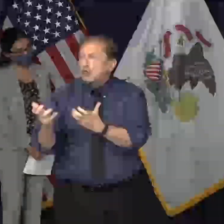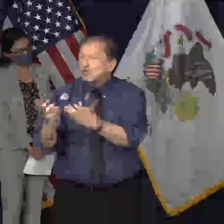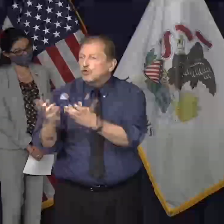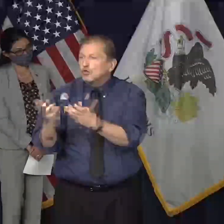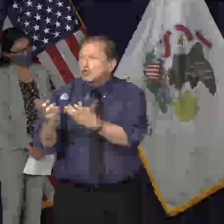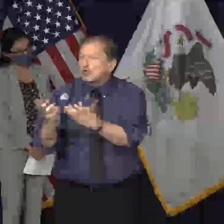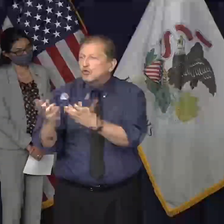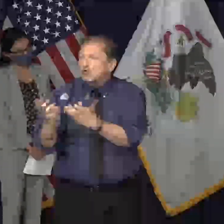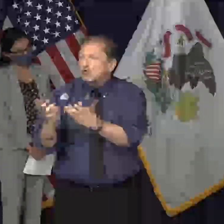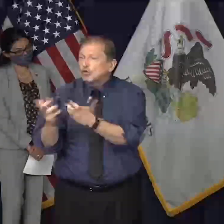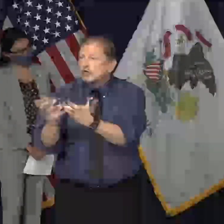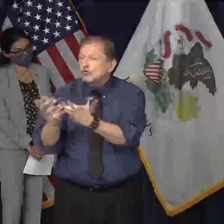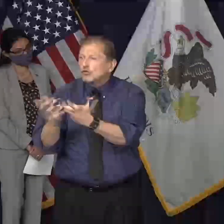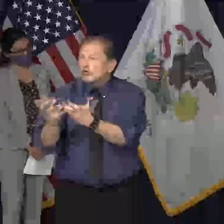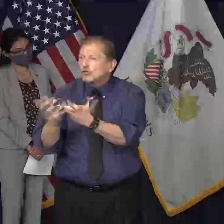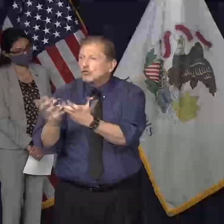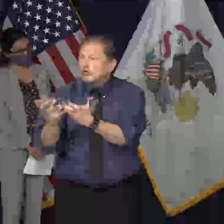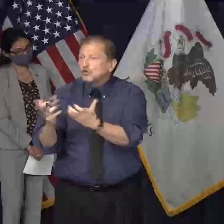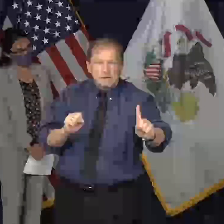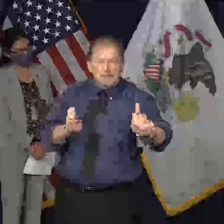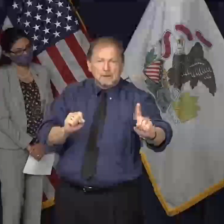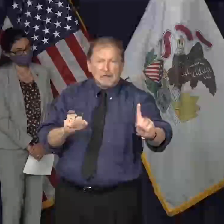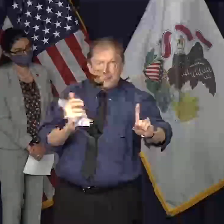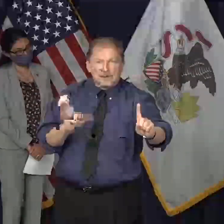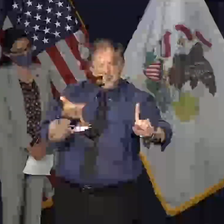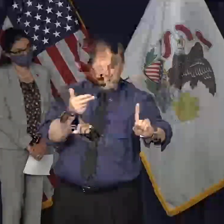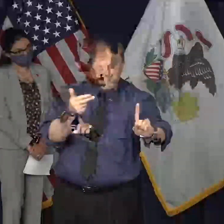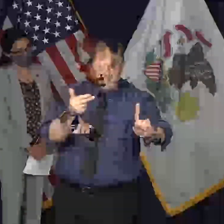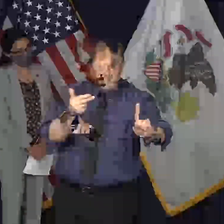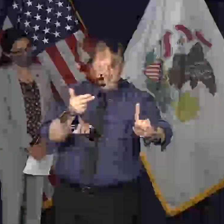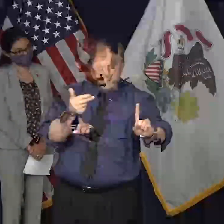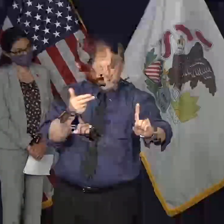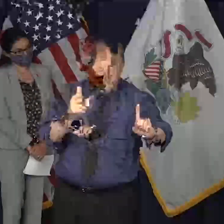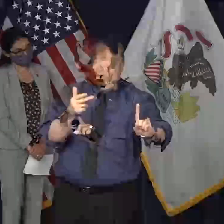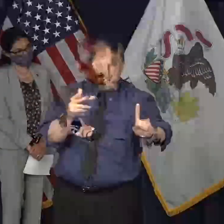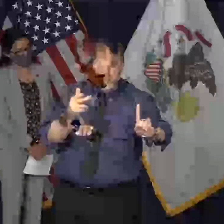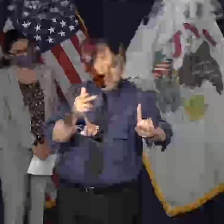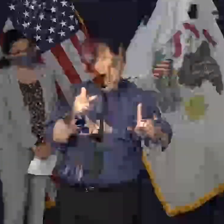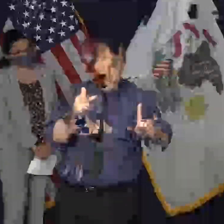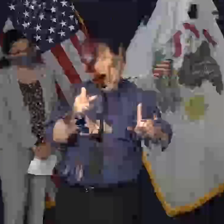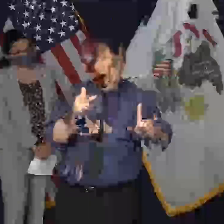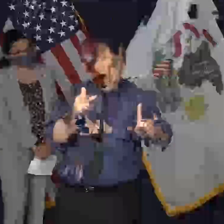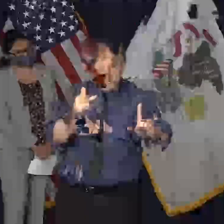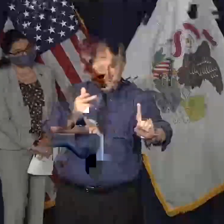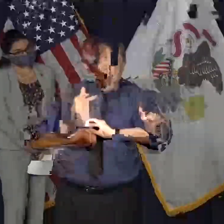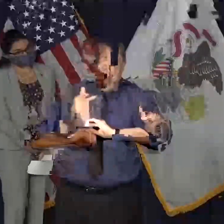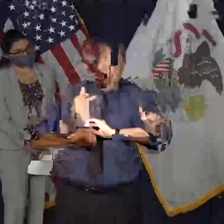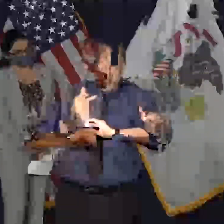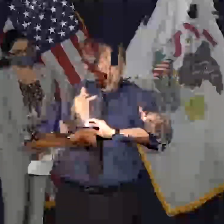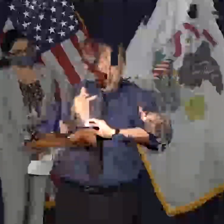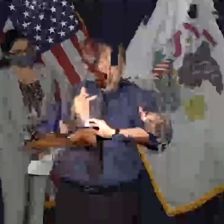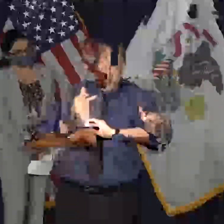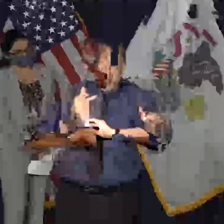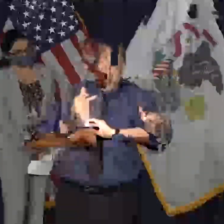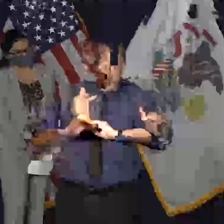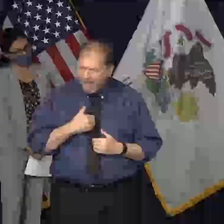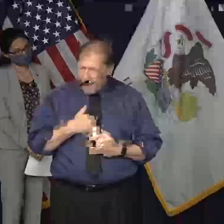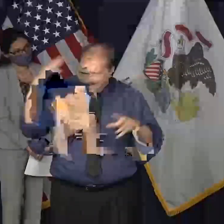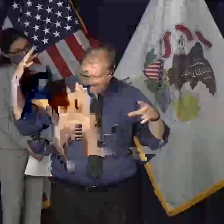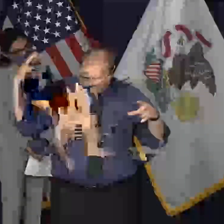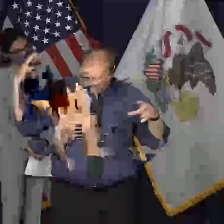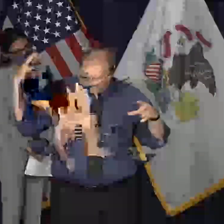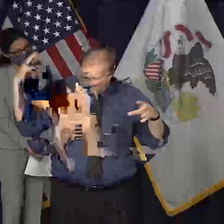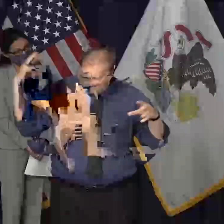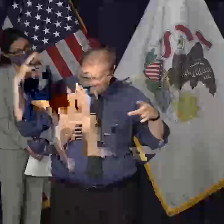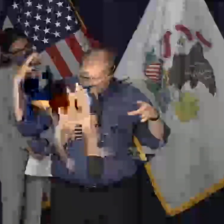safe. These hotel rooms offer full wraparound services, including meals and medical assistance. And